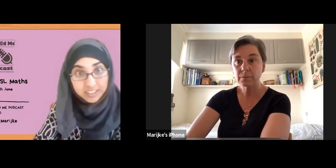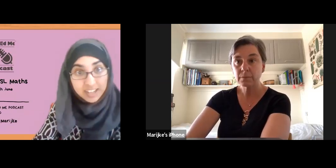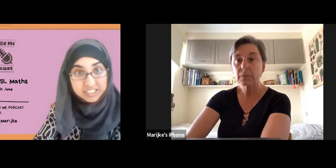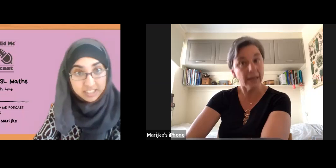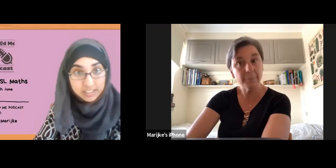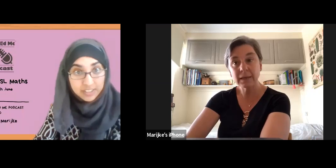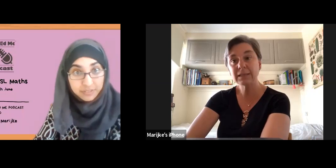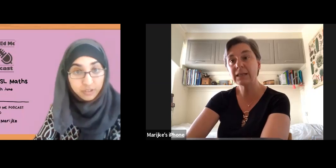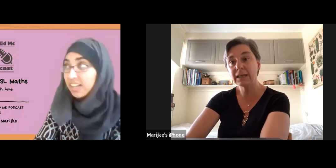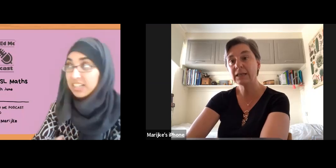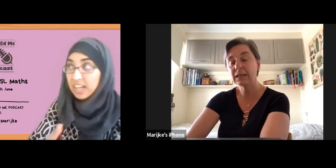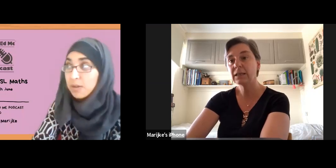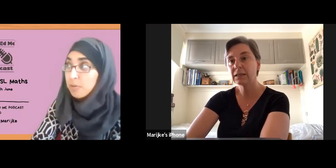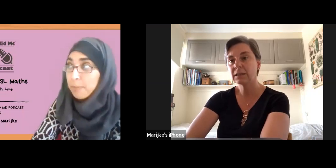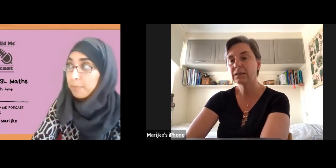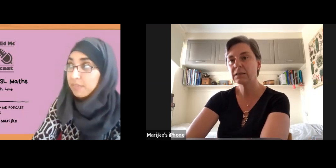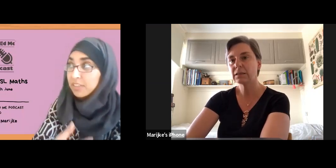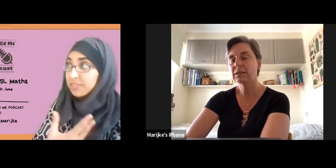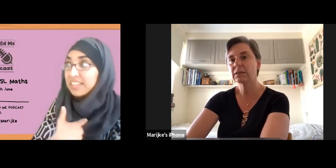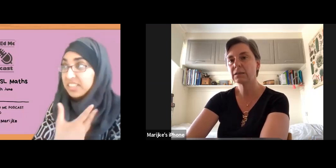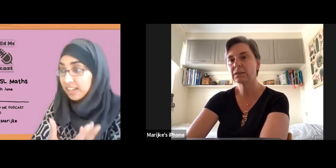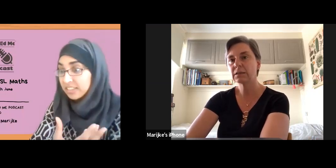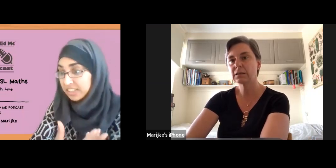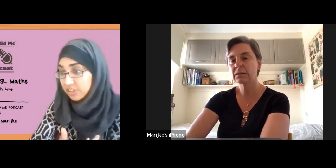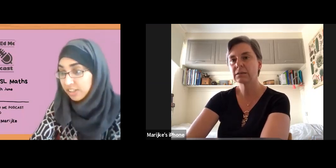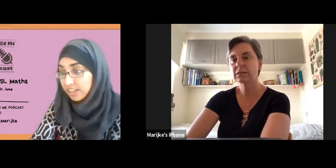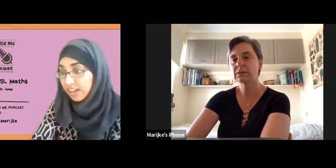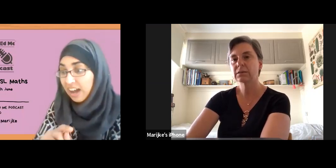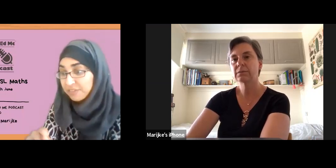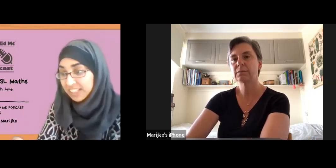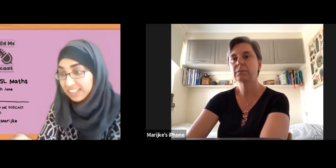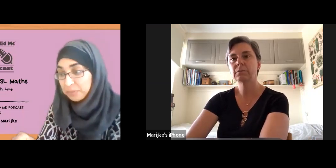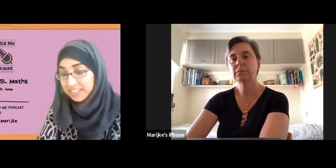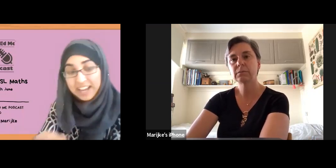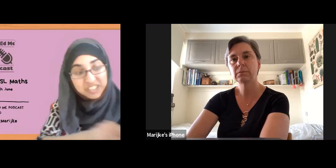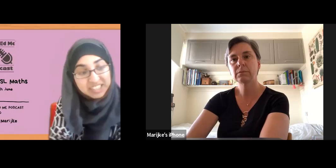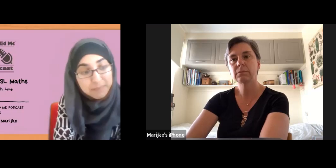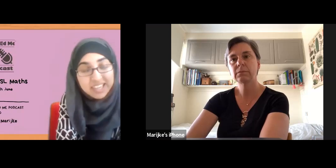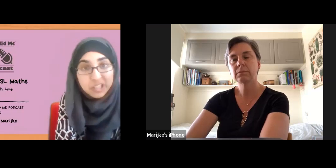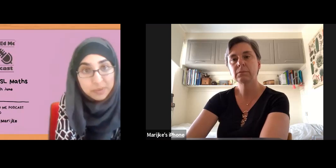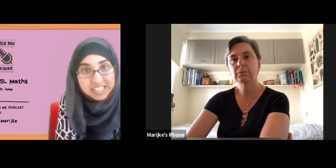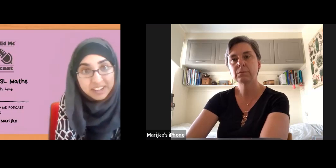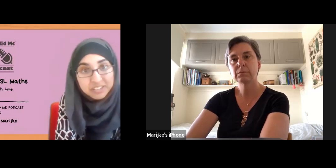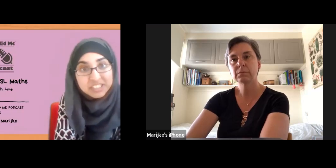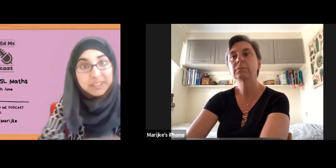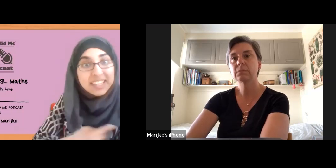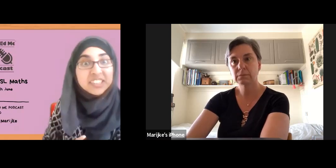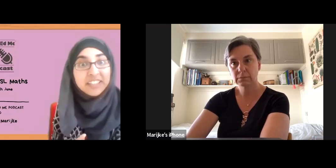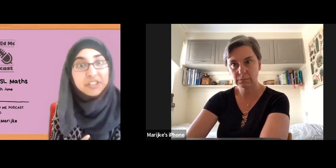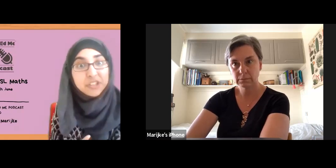at secondary level. Because I come from because as a science teacher, I've seen where the errors that they make lower down, because when they get to secondary school,